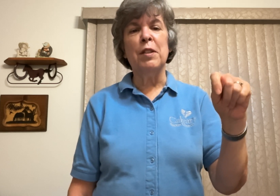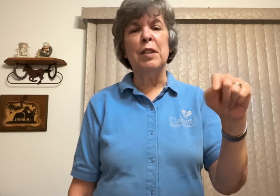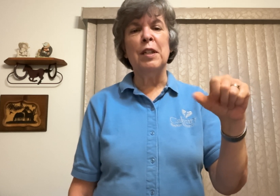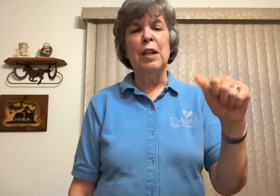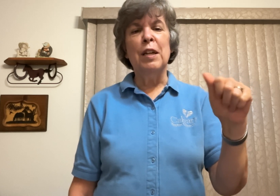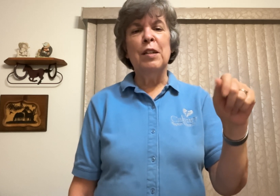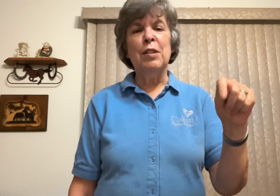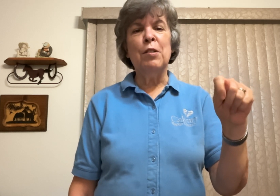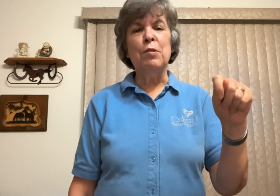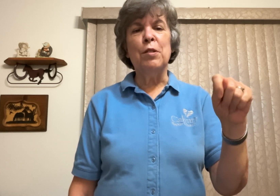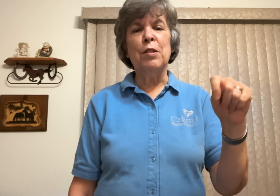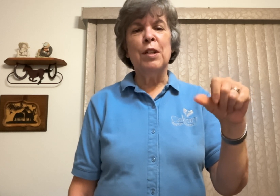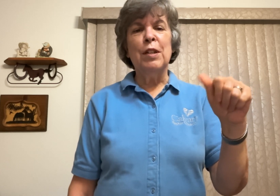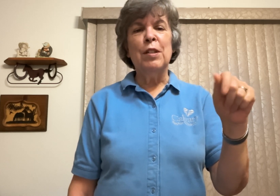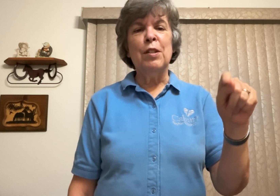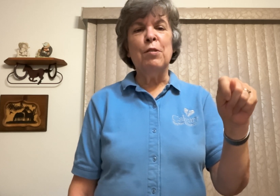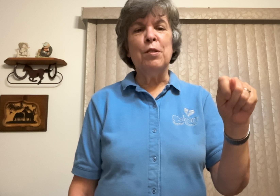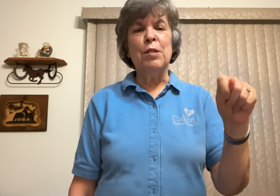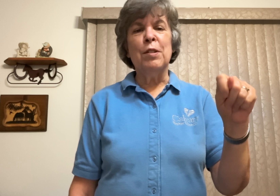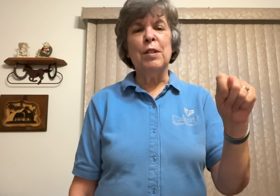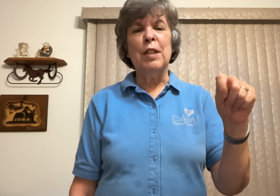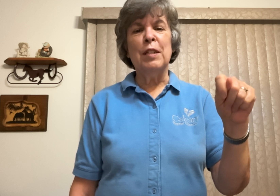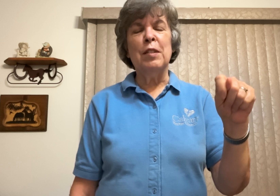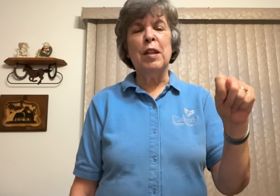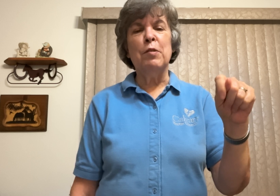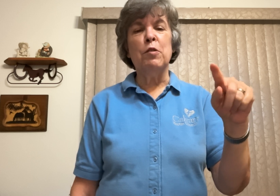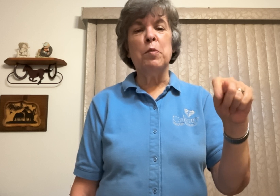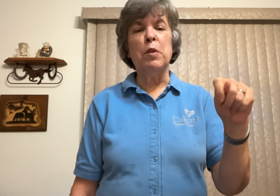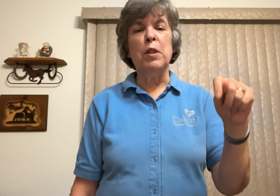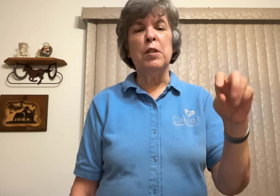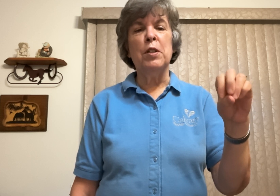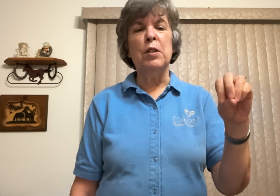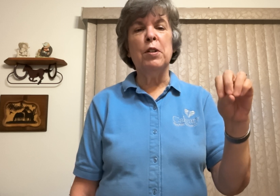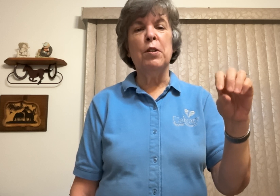T. Toast, toast. And that saves you from doing the